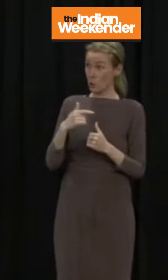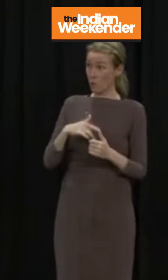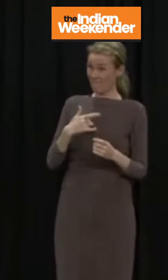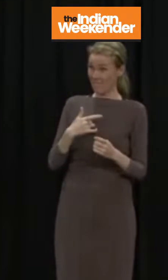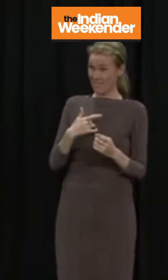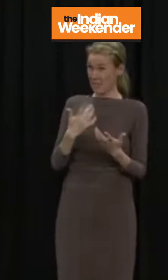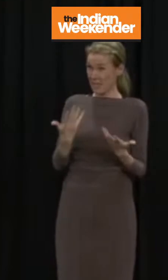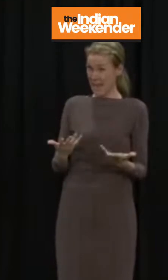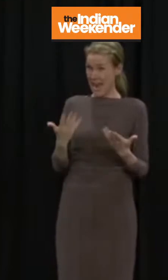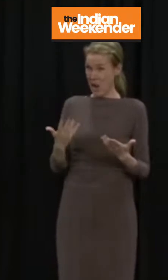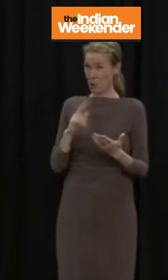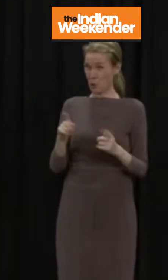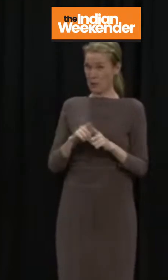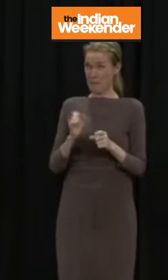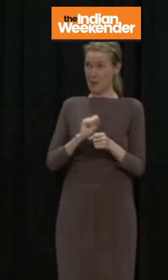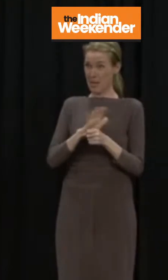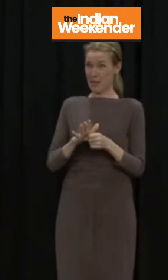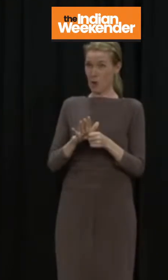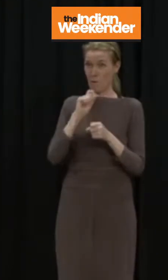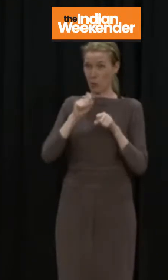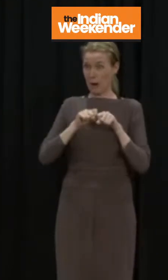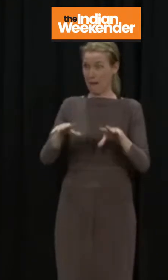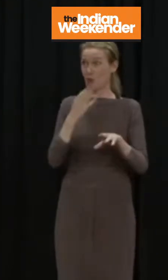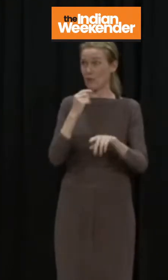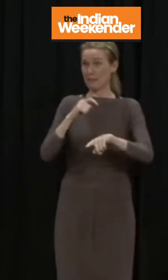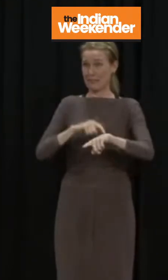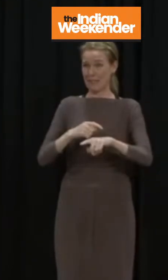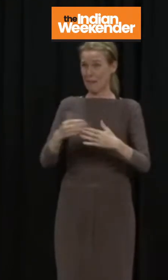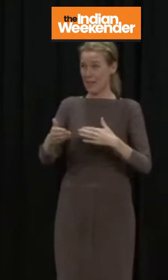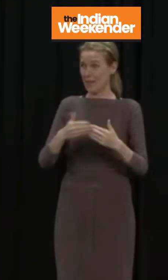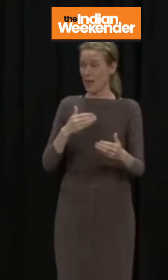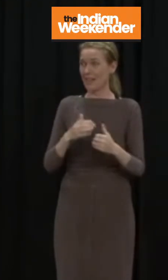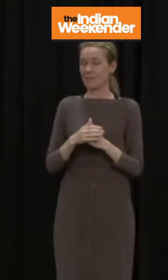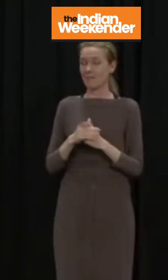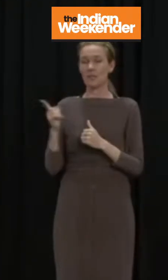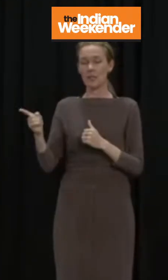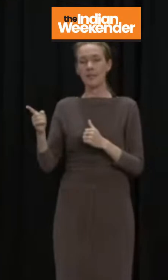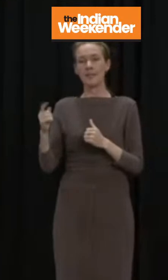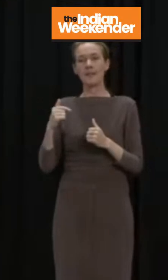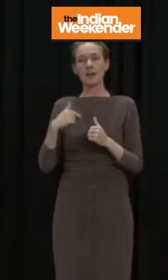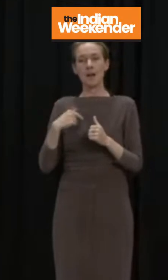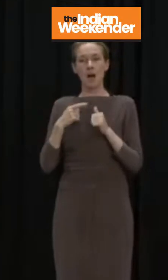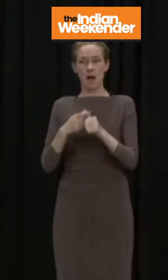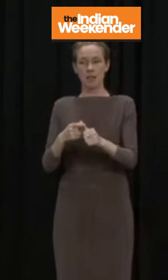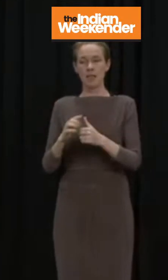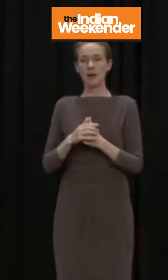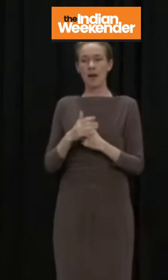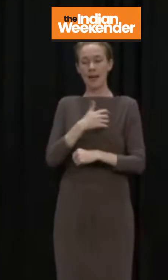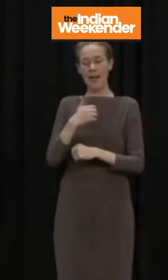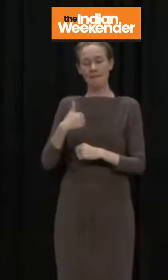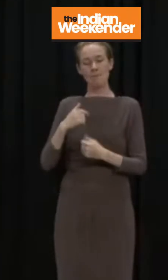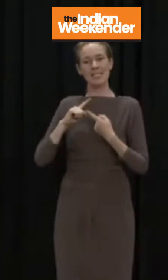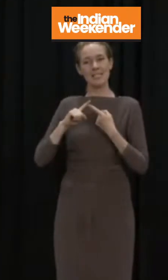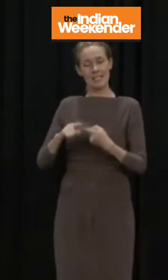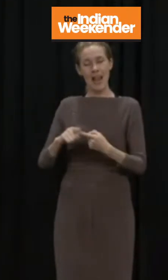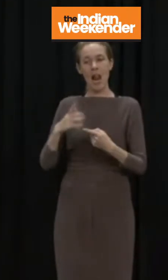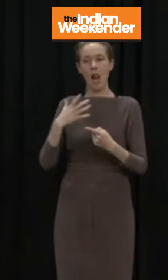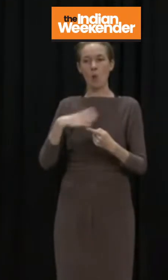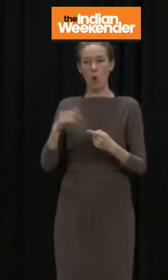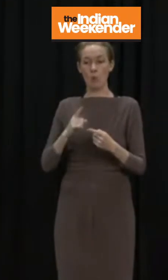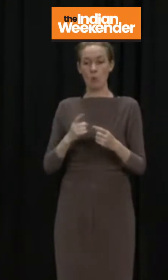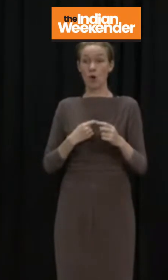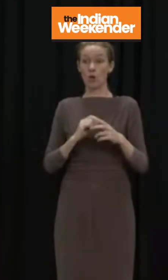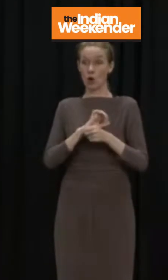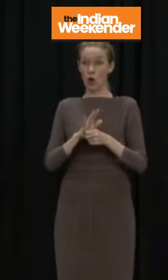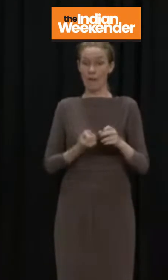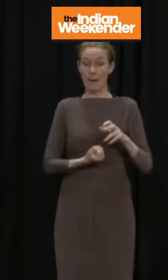anyway? Look, we continue to pursue a strategy of having zero tolerance for COVID-19 cases. A greater movement at the border at